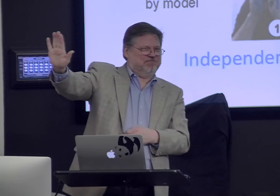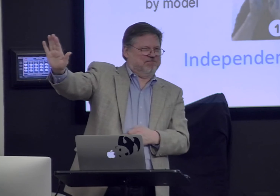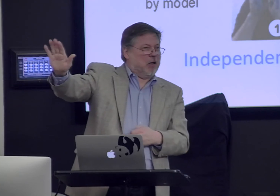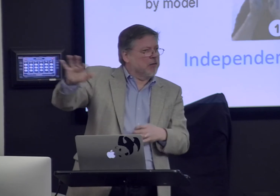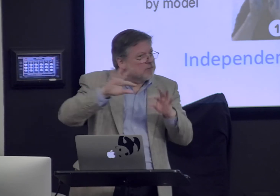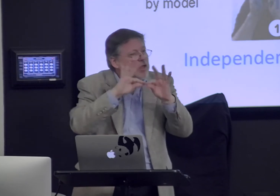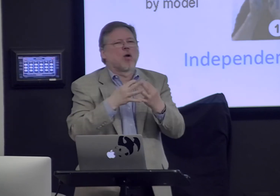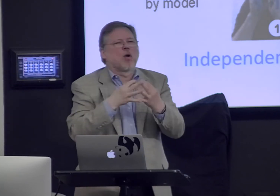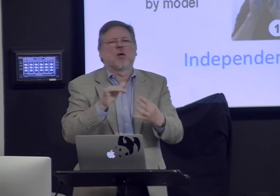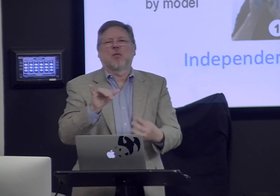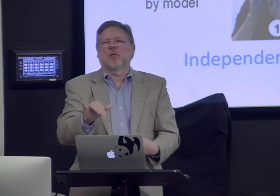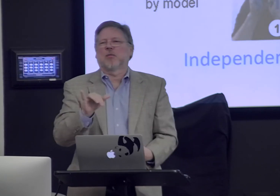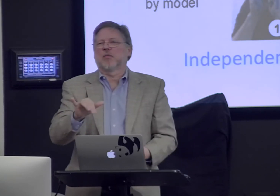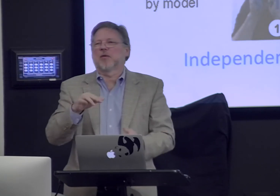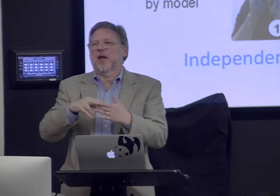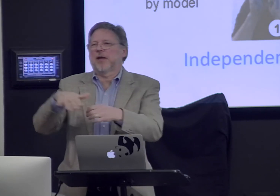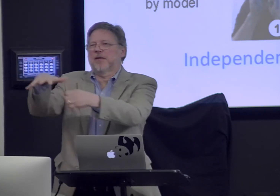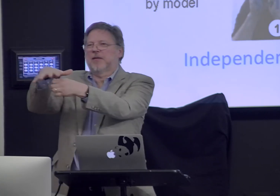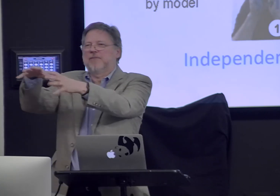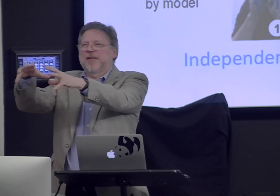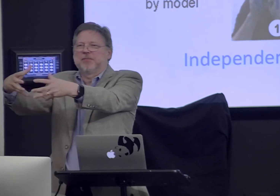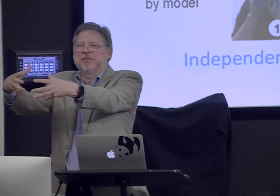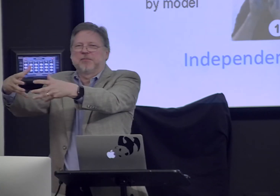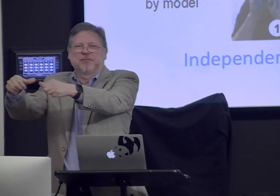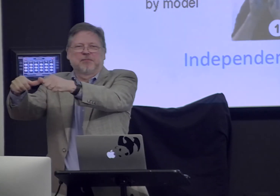And what's more, some participants